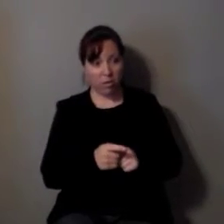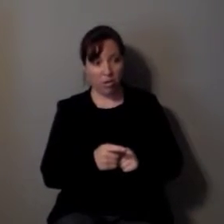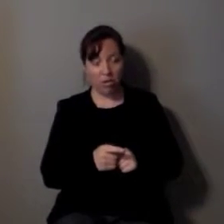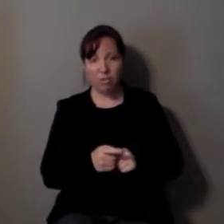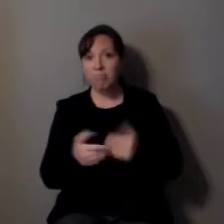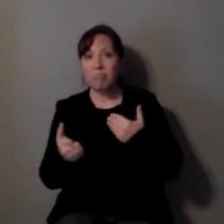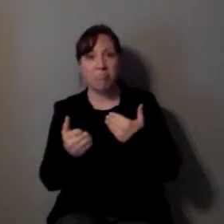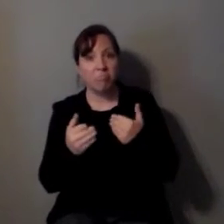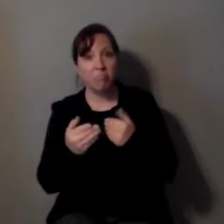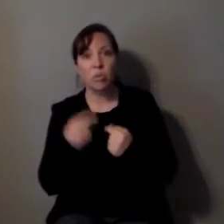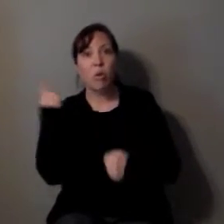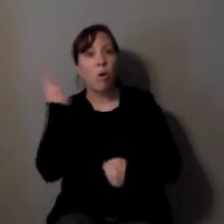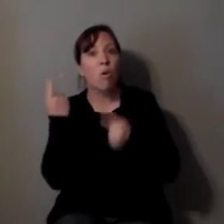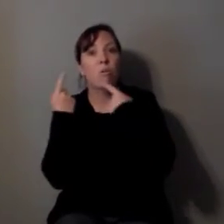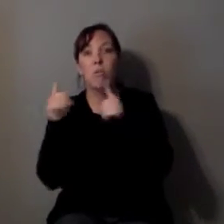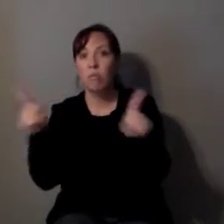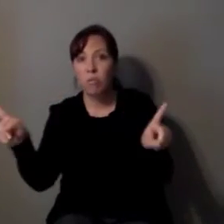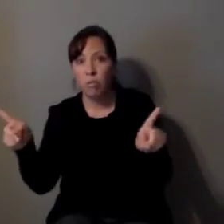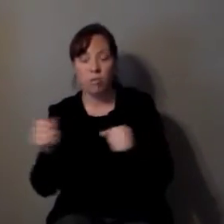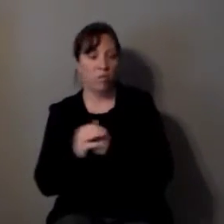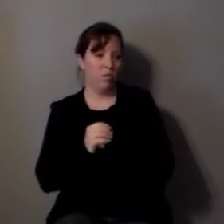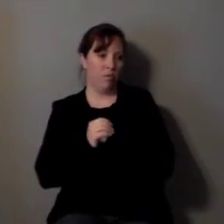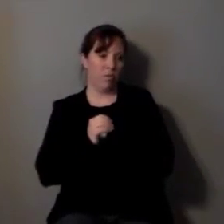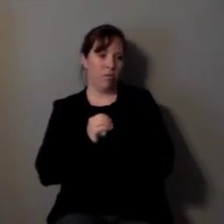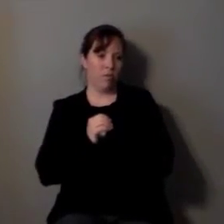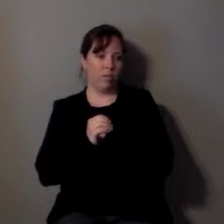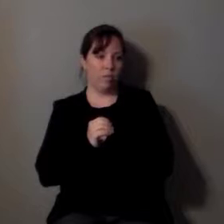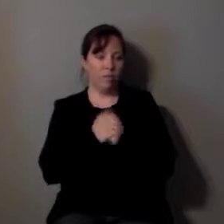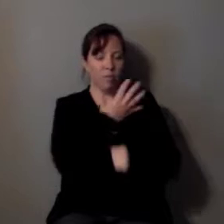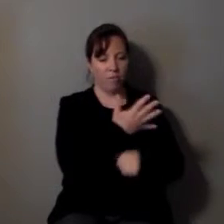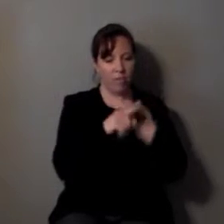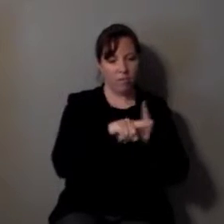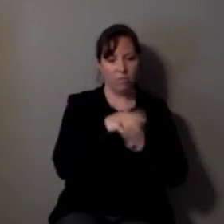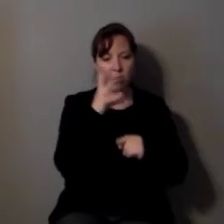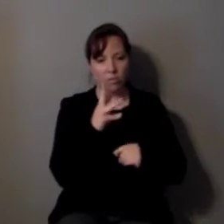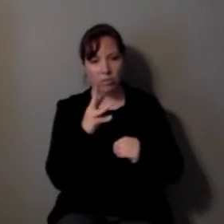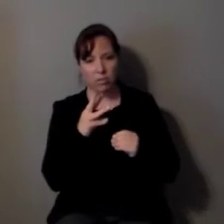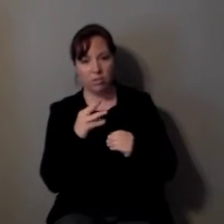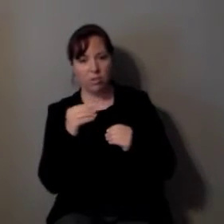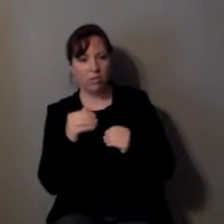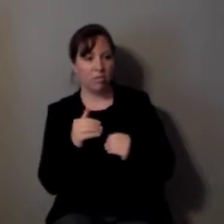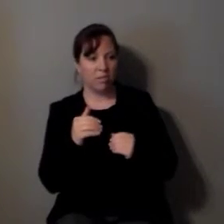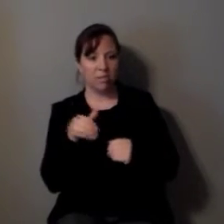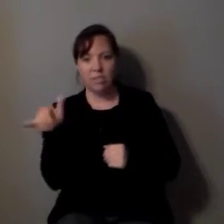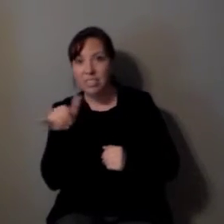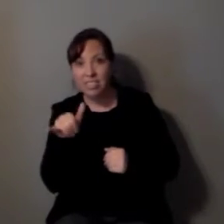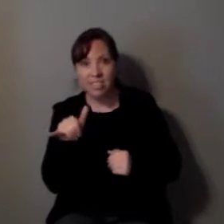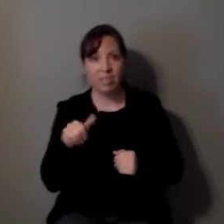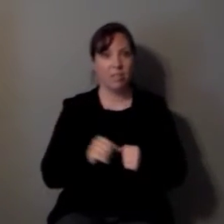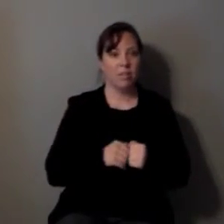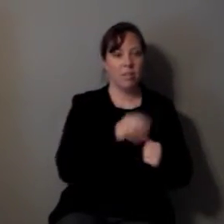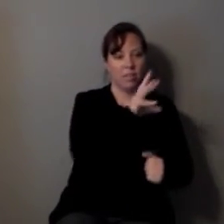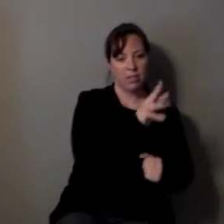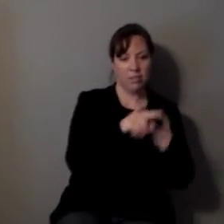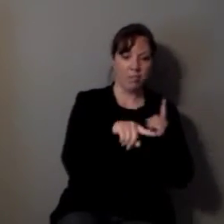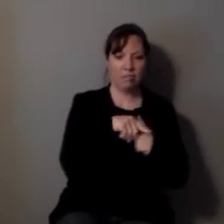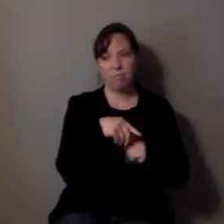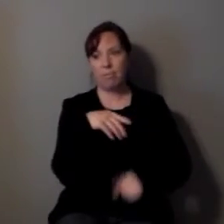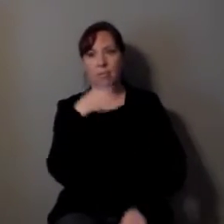plus 5. And that makes sense. If I have 5 avocados and you give me 6, I'm going to have 11. If I have 6 avocados and you gave me 5, I'm going to have 11 either